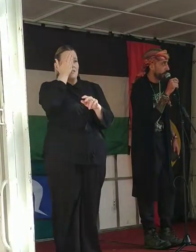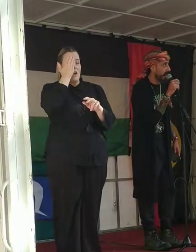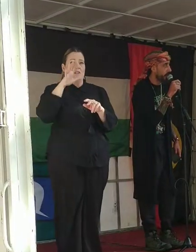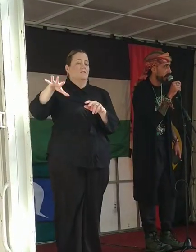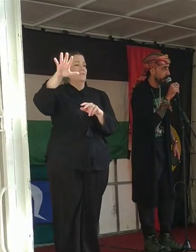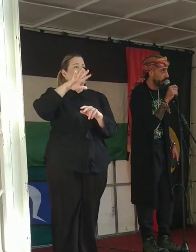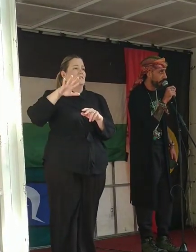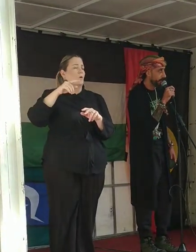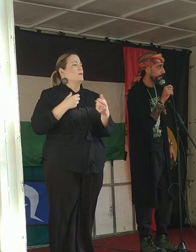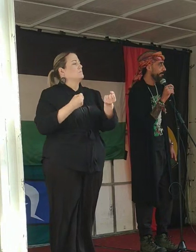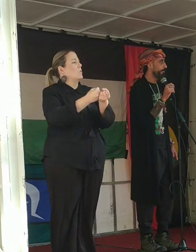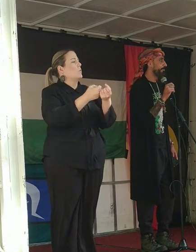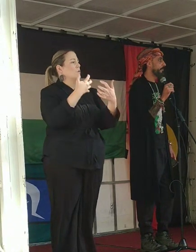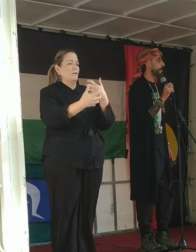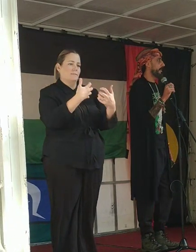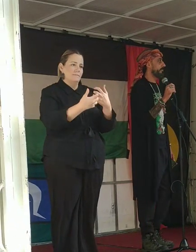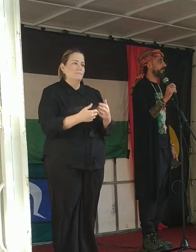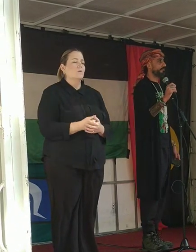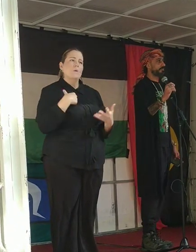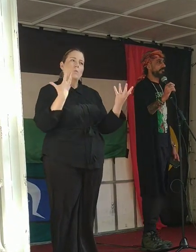entity, and we are with you.